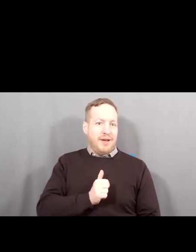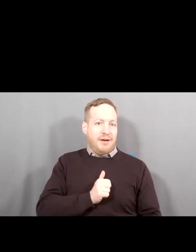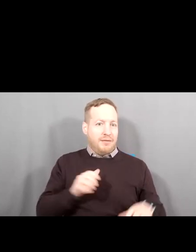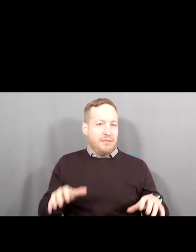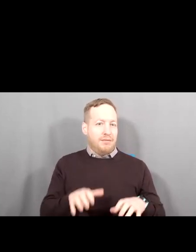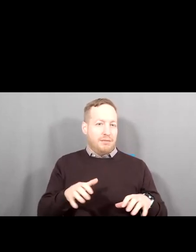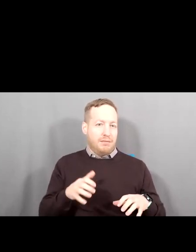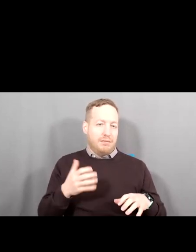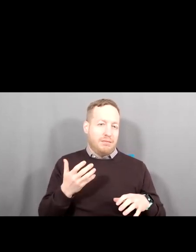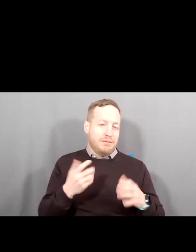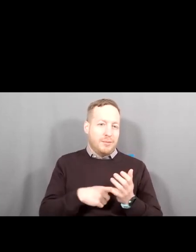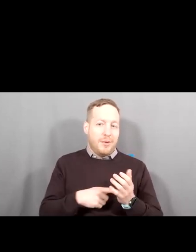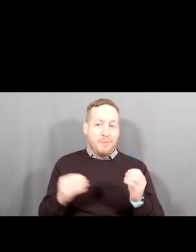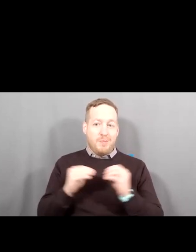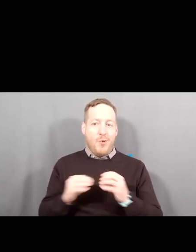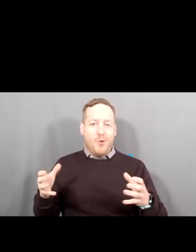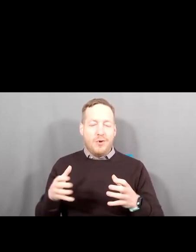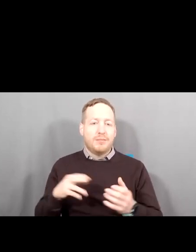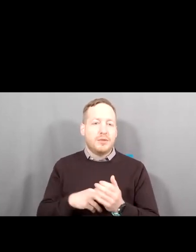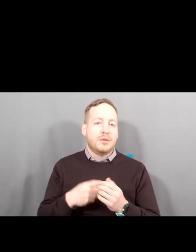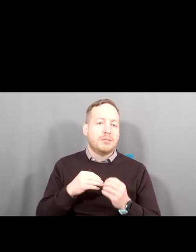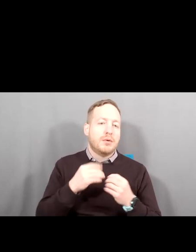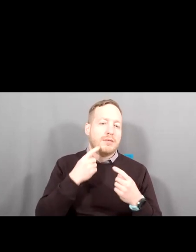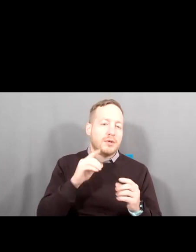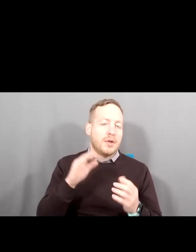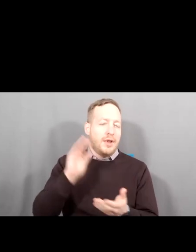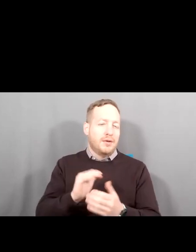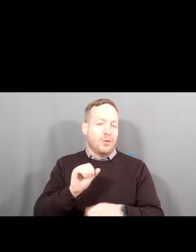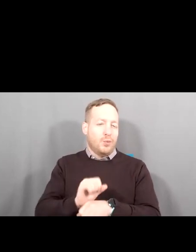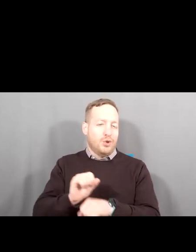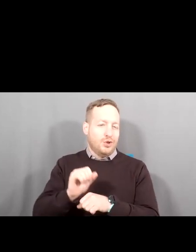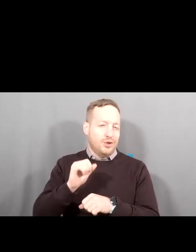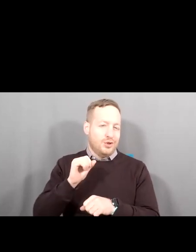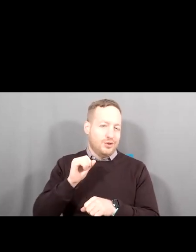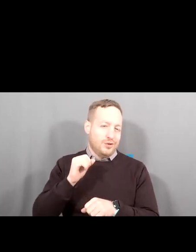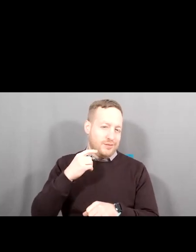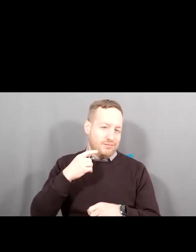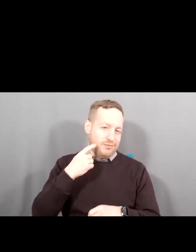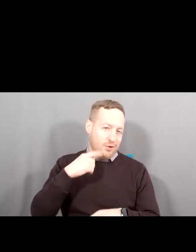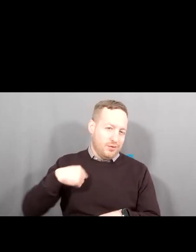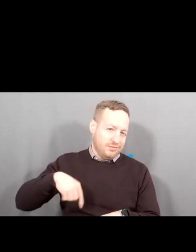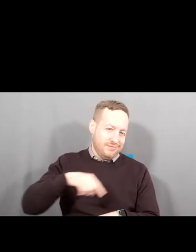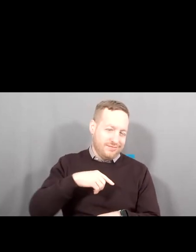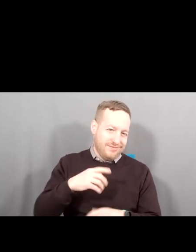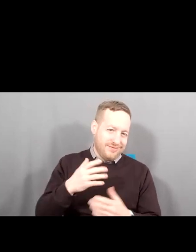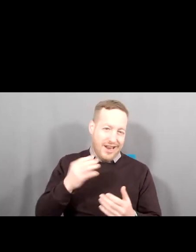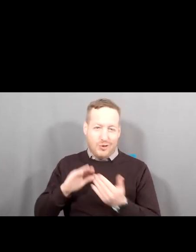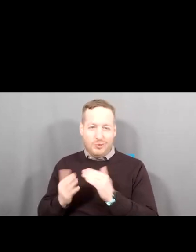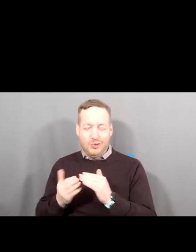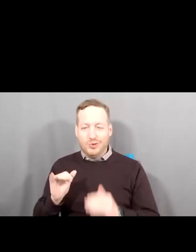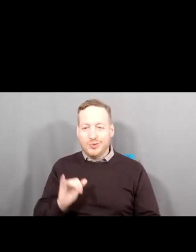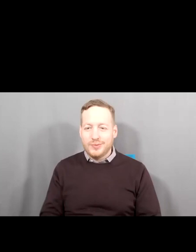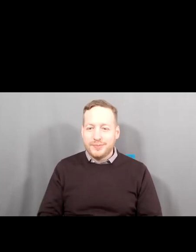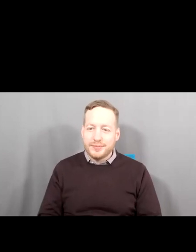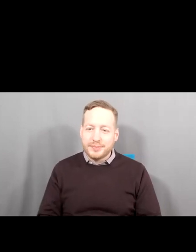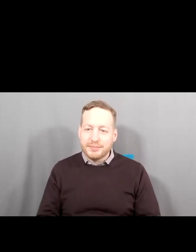people in the state. We don't have to always be doing it on our own. We, you know, as they say, many hands make